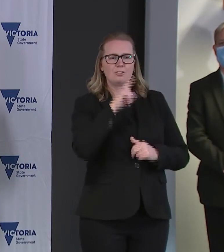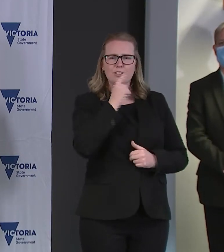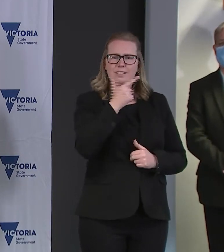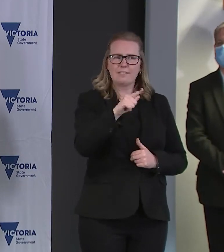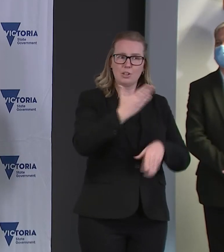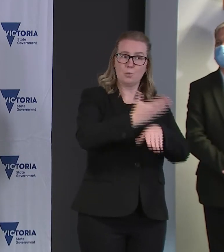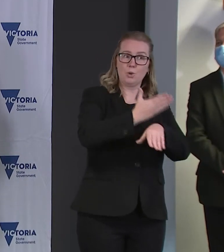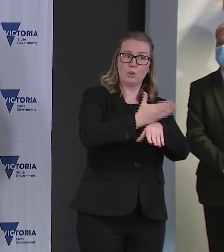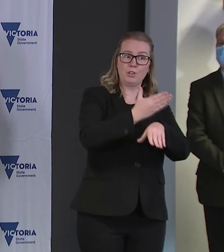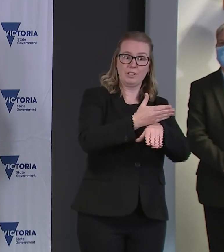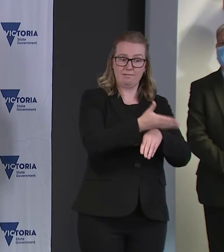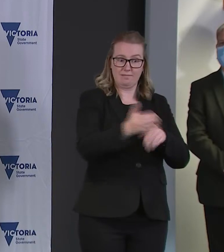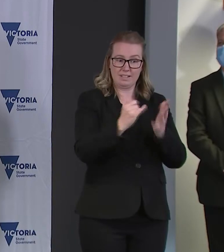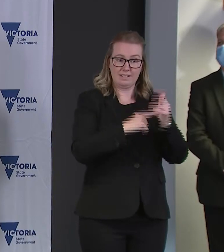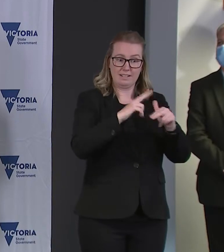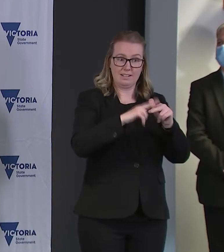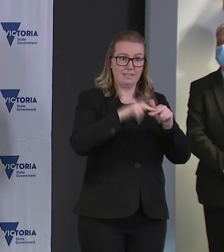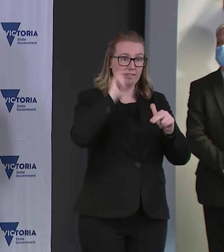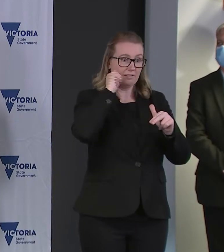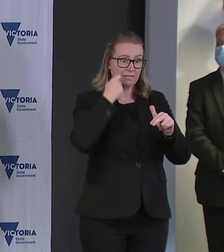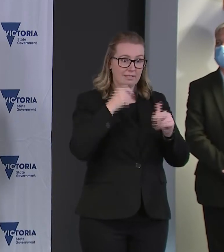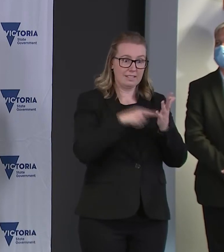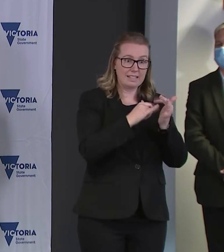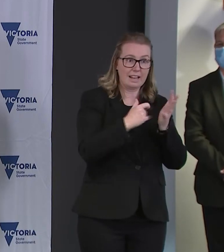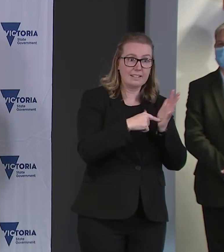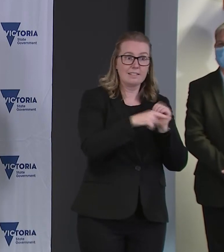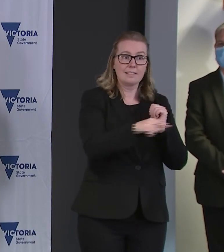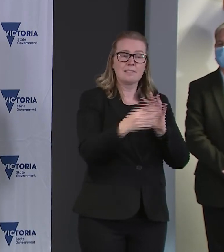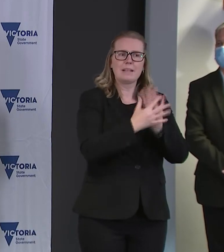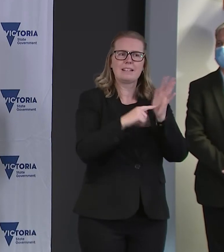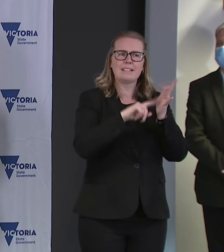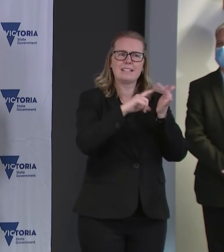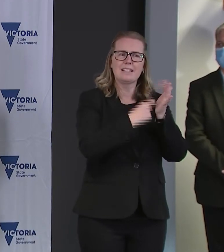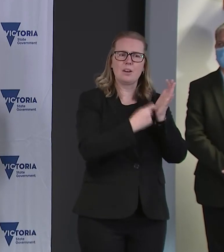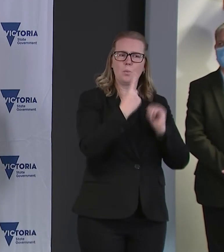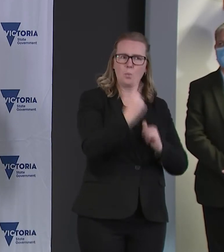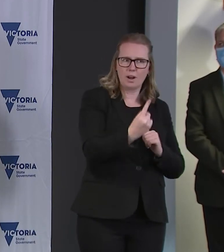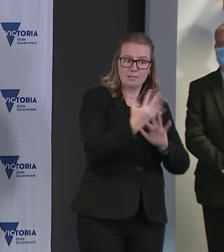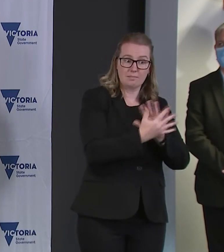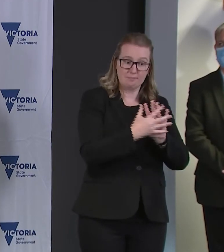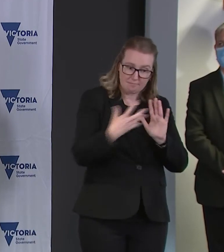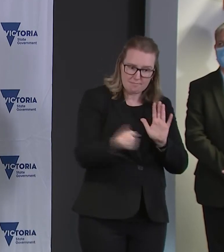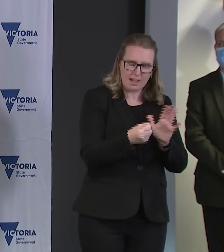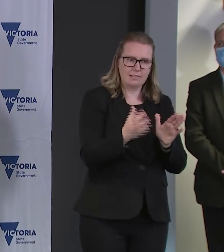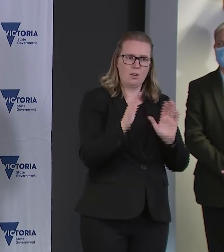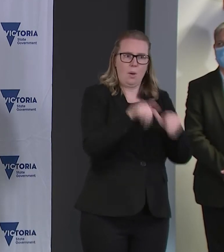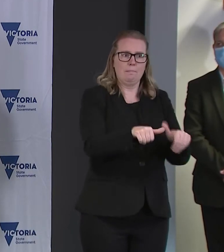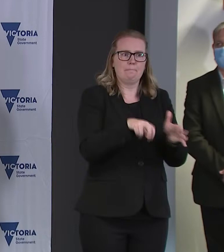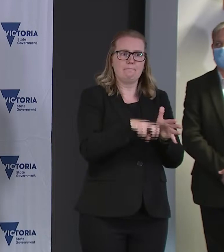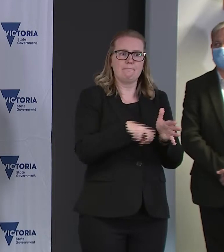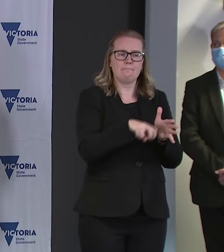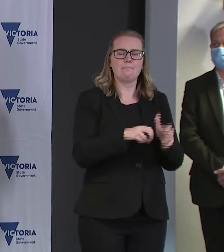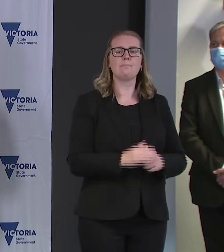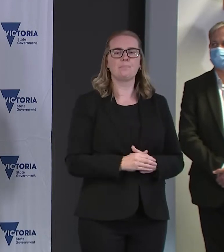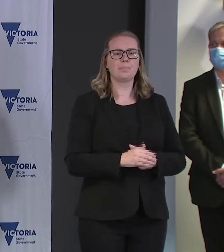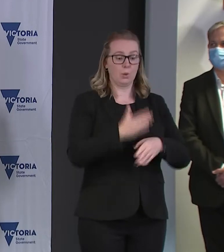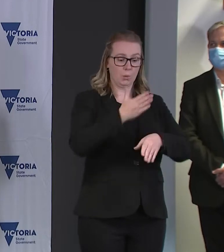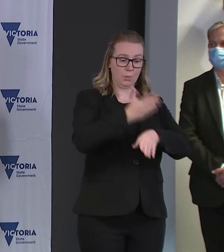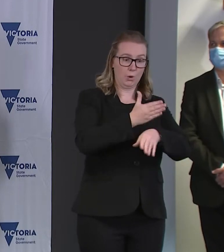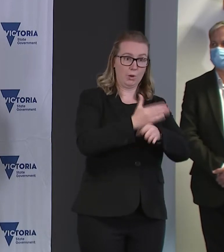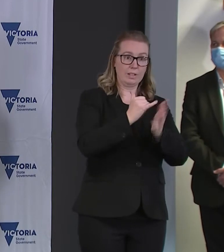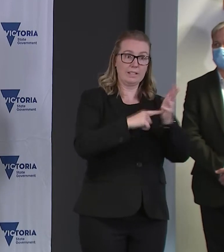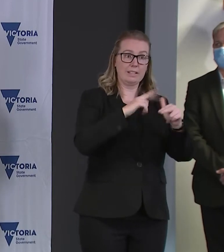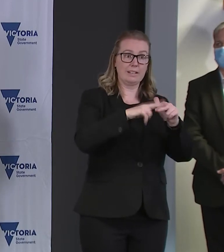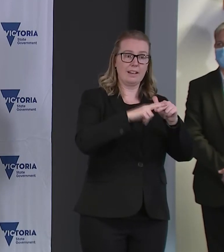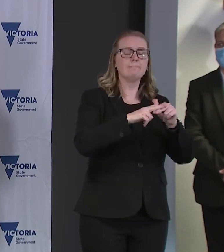Are they considered tier 1, and will they have to isolate for? Yes, so the workers are regarded as primary close